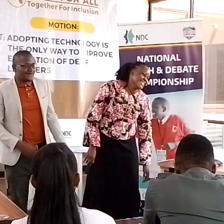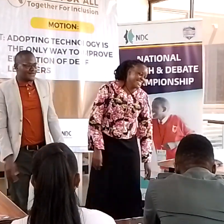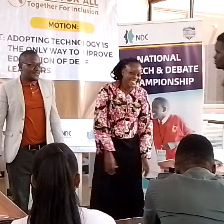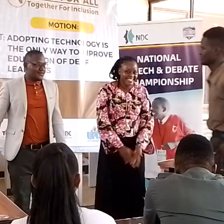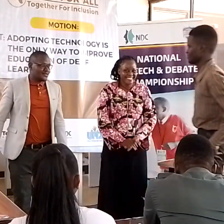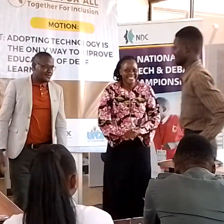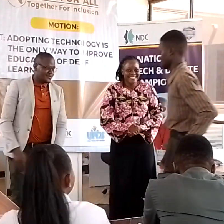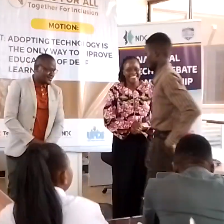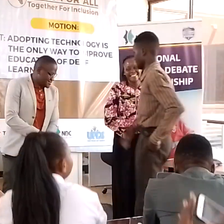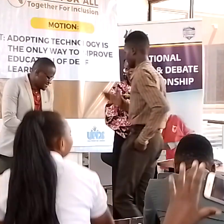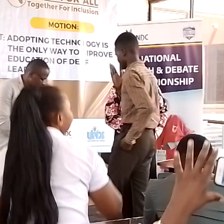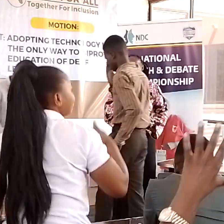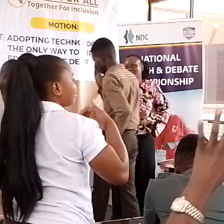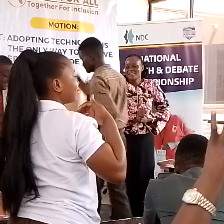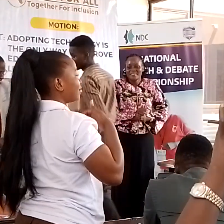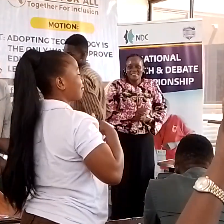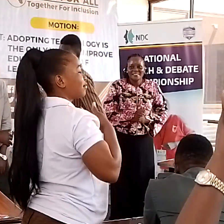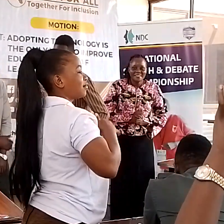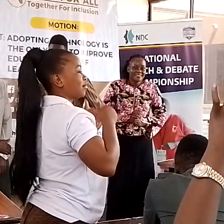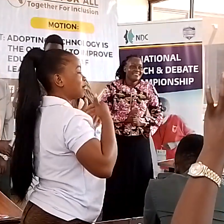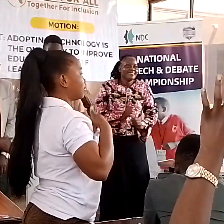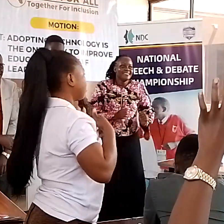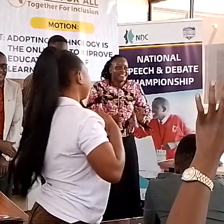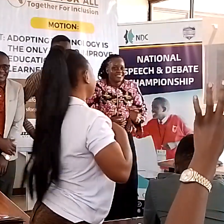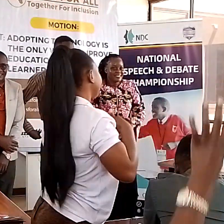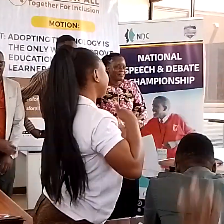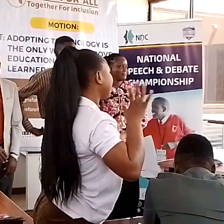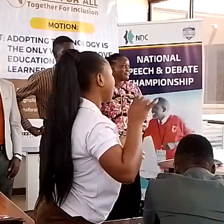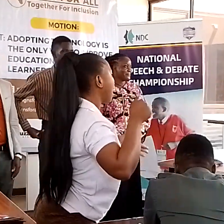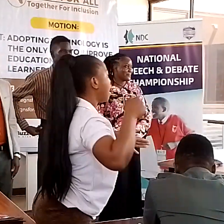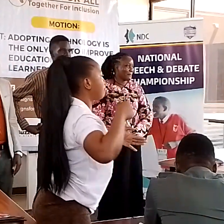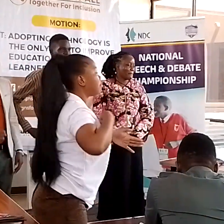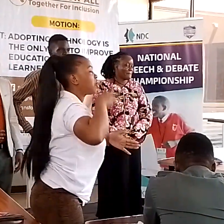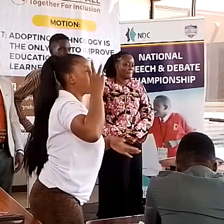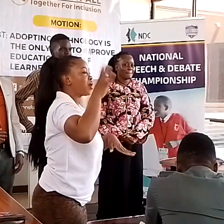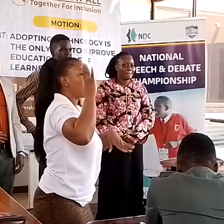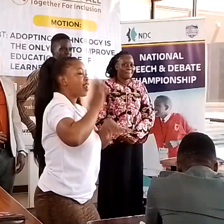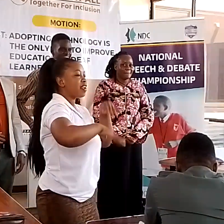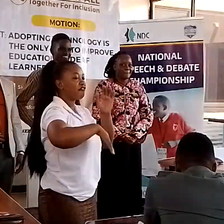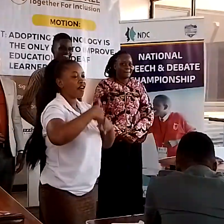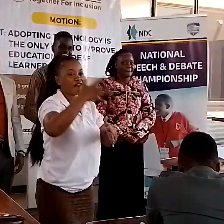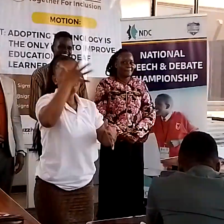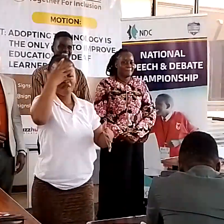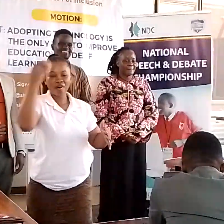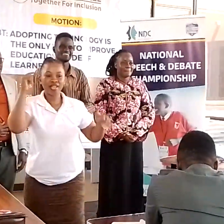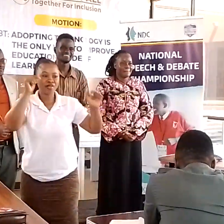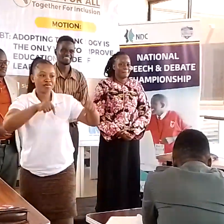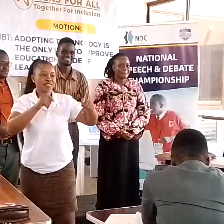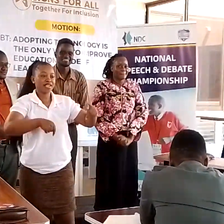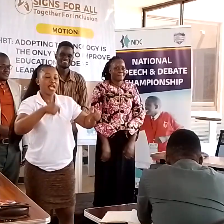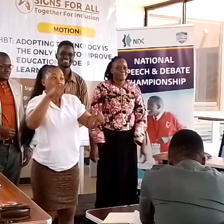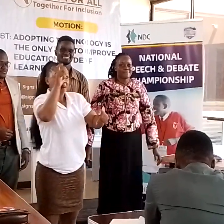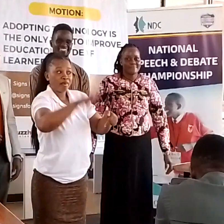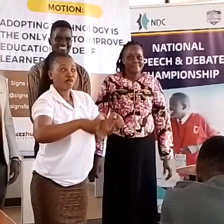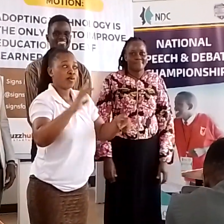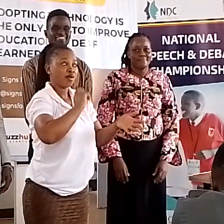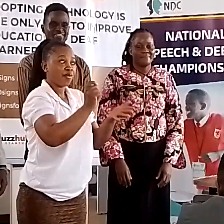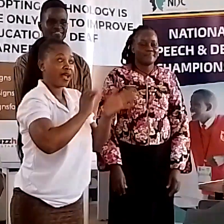is so interesting. The DAO will never forget. Somebody is going to write a story about that.